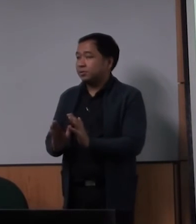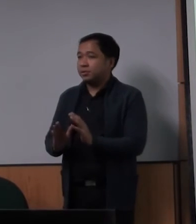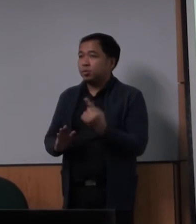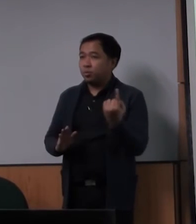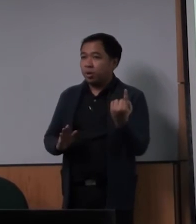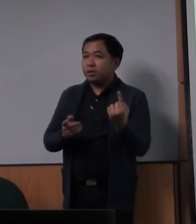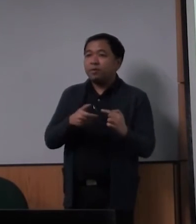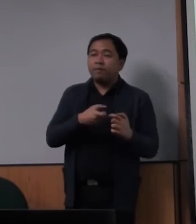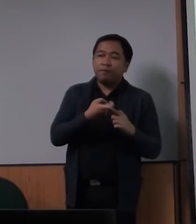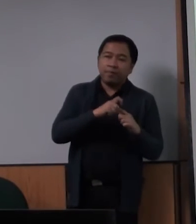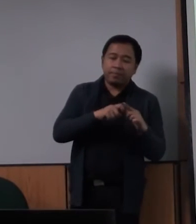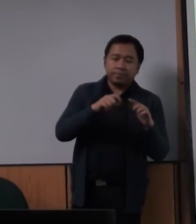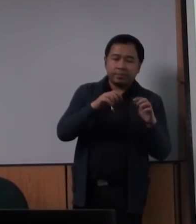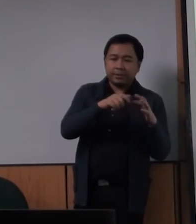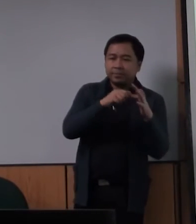the special education.